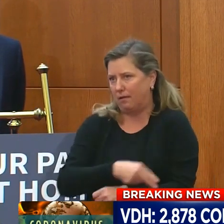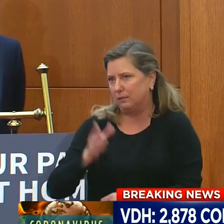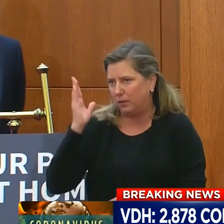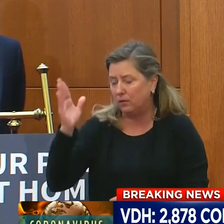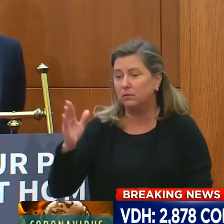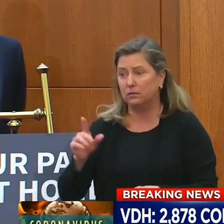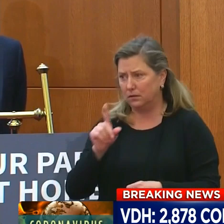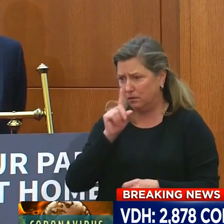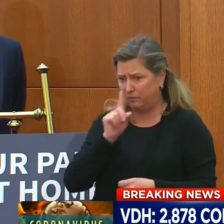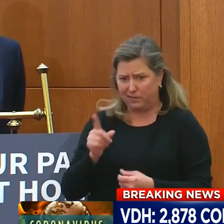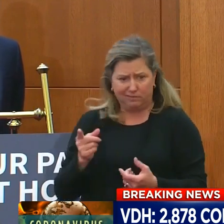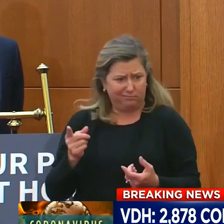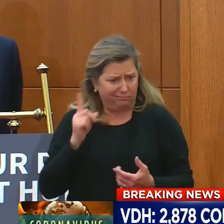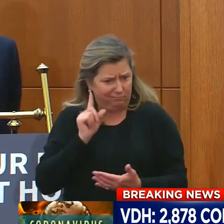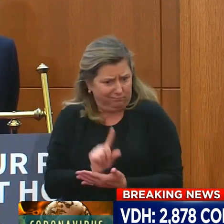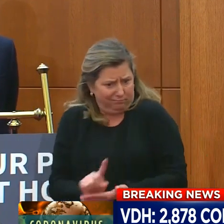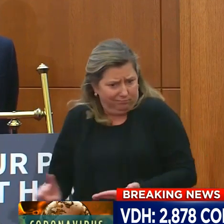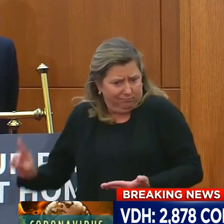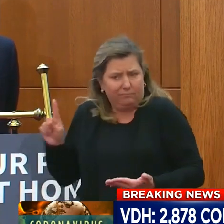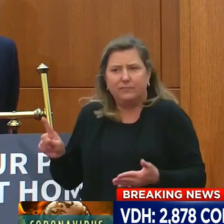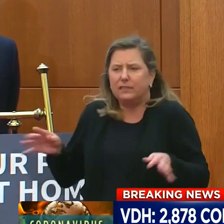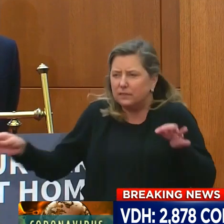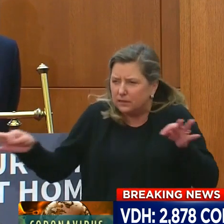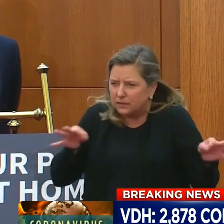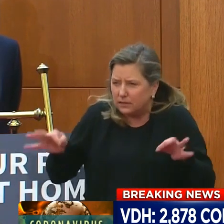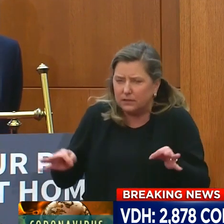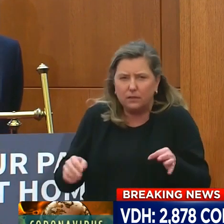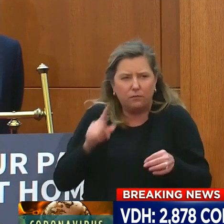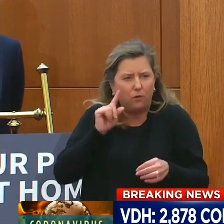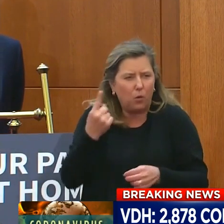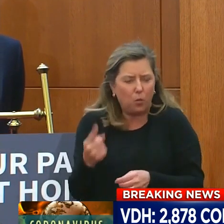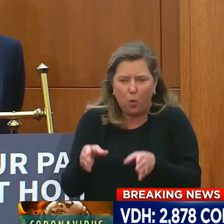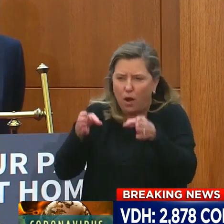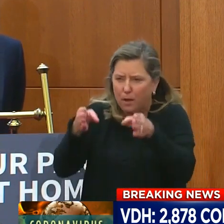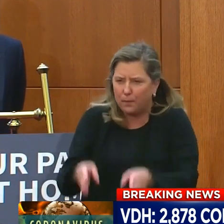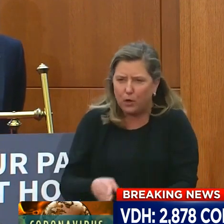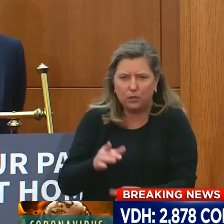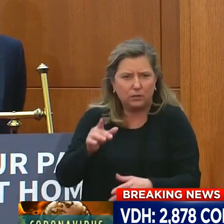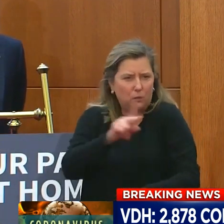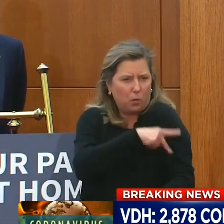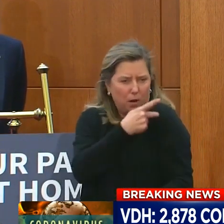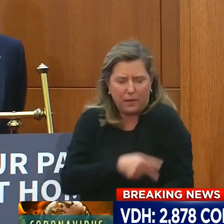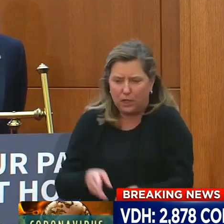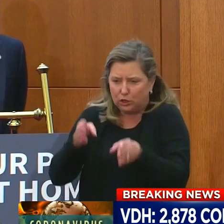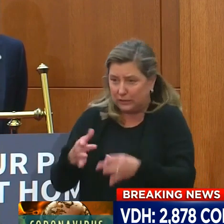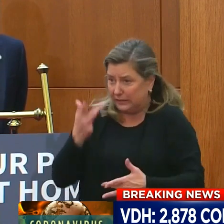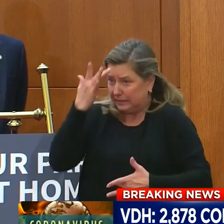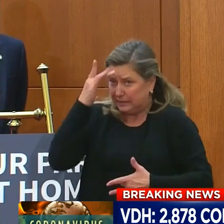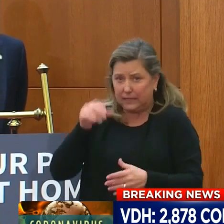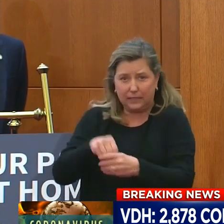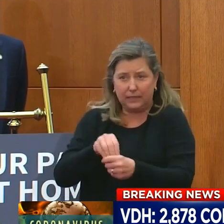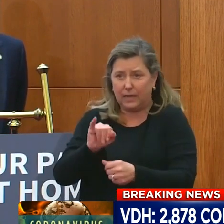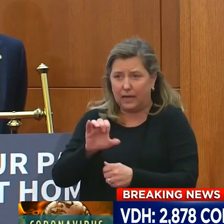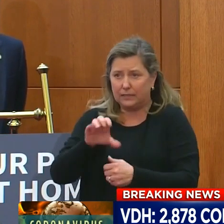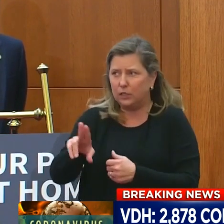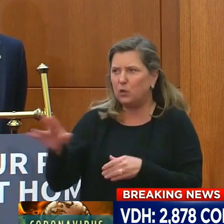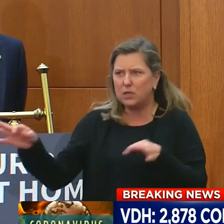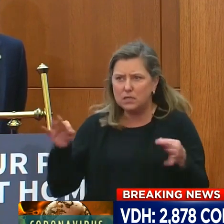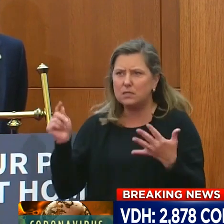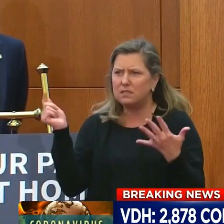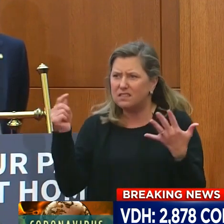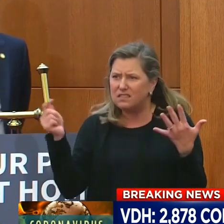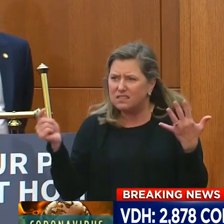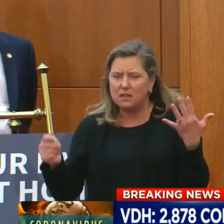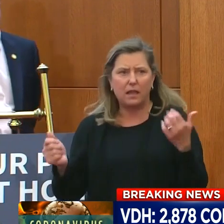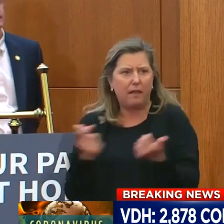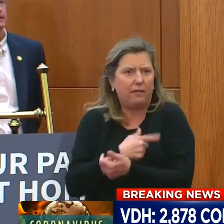went through what one patient requires in the ICU with respect to the PPE needs. So